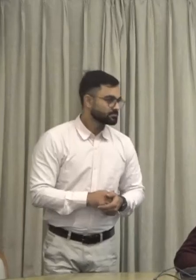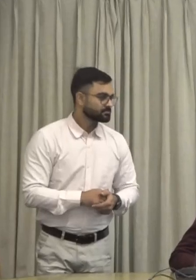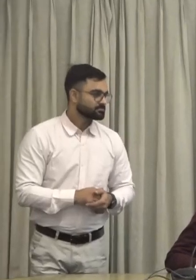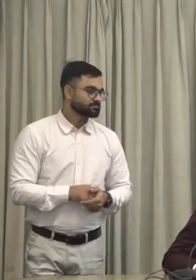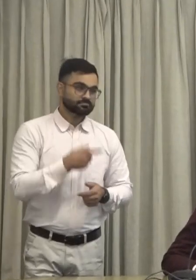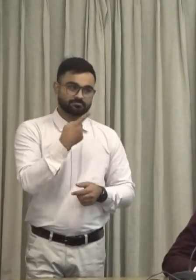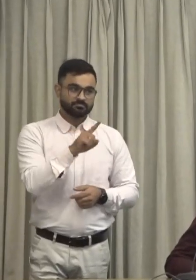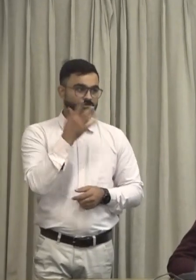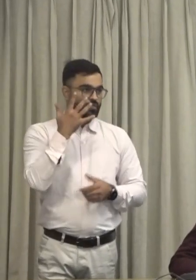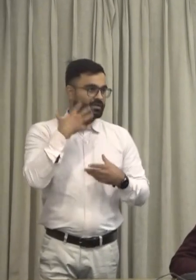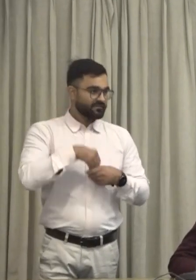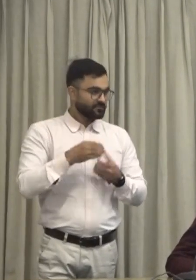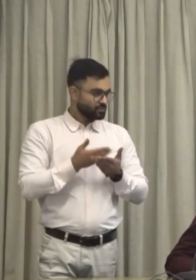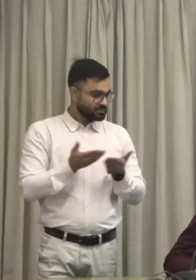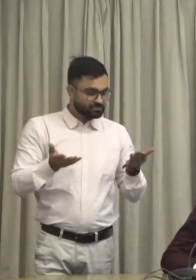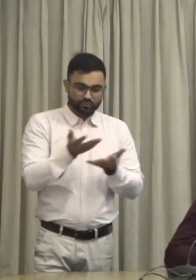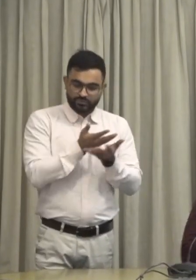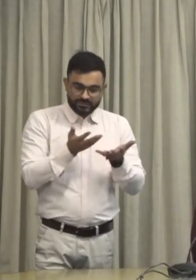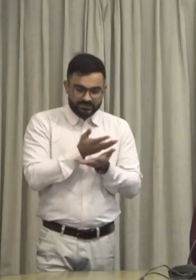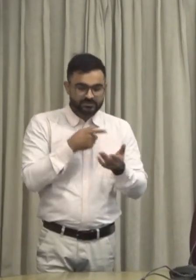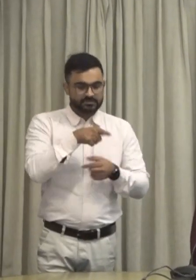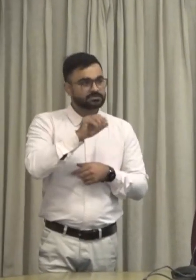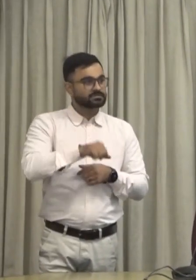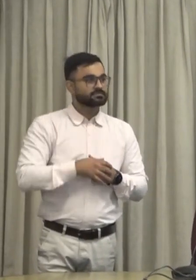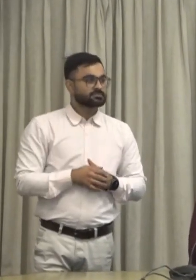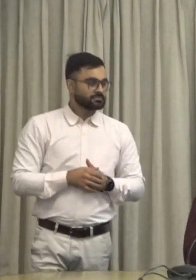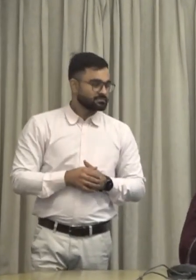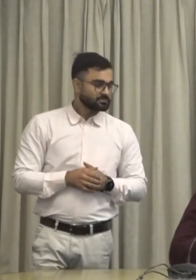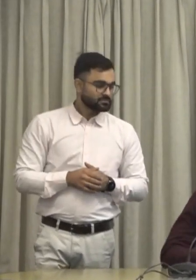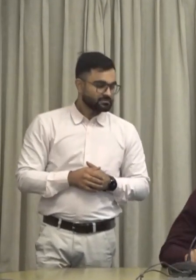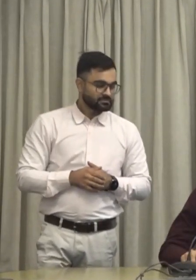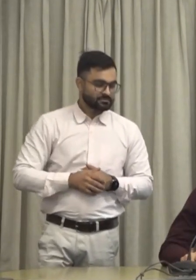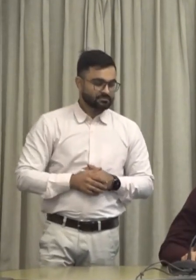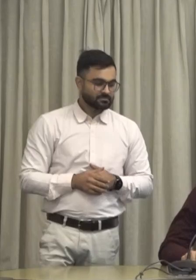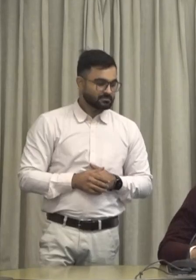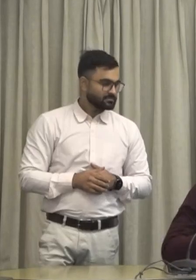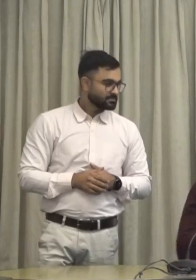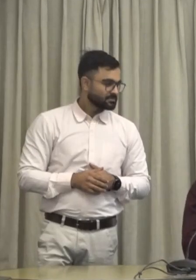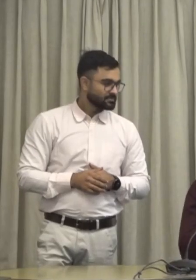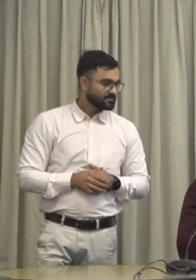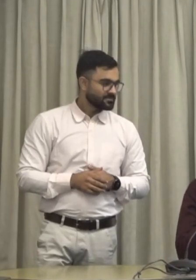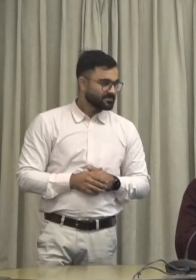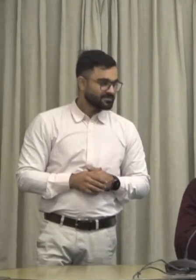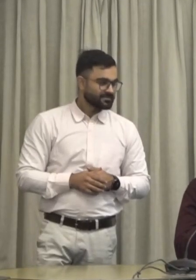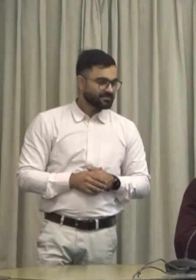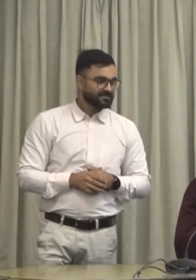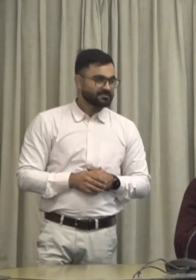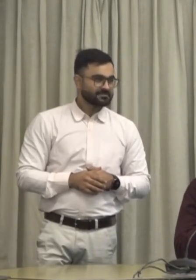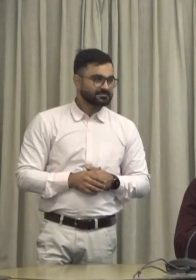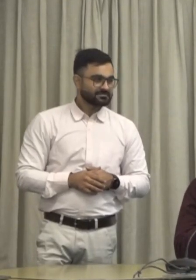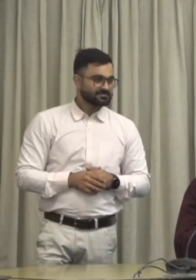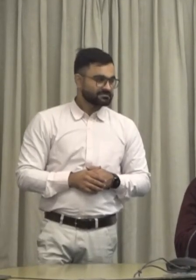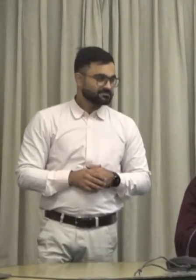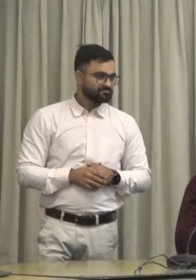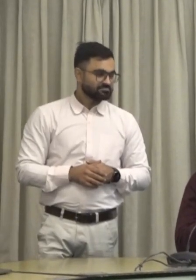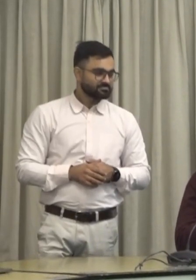Yeah, that's why we're here. That's why we're discussing this, and we have. Yeah, please. I want everyone to answer that actually. So, and we'll end on